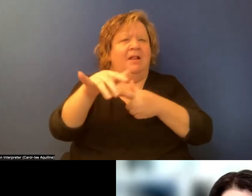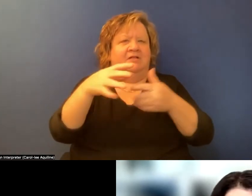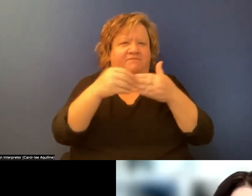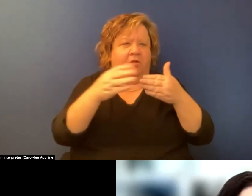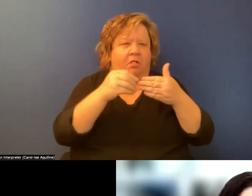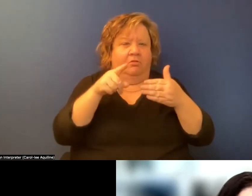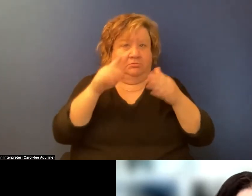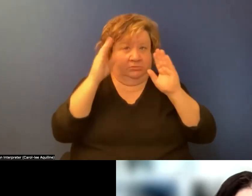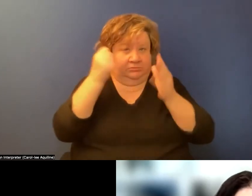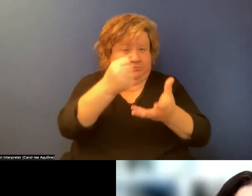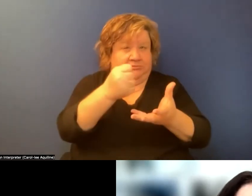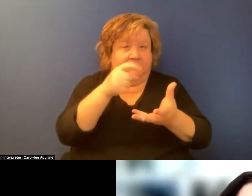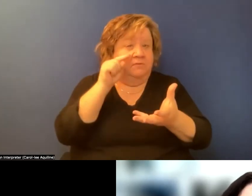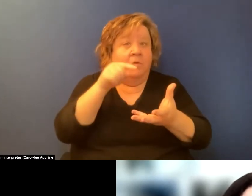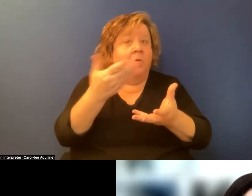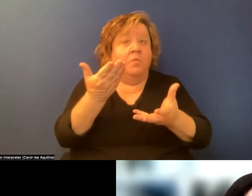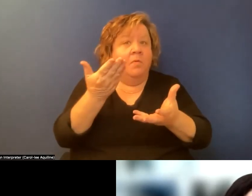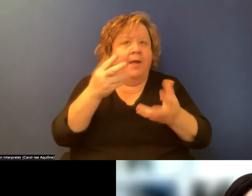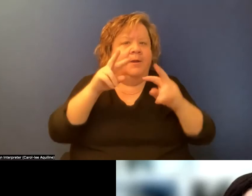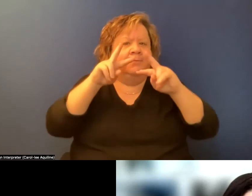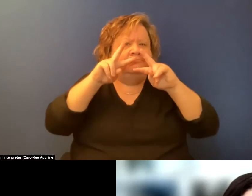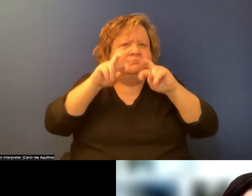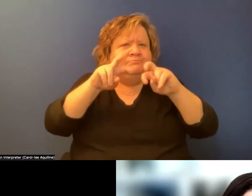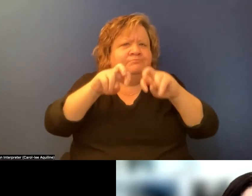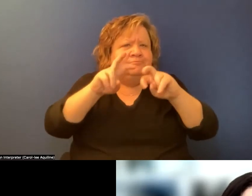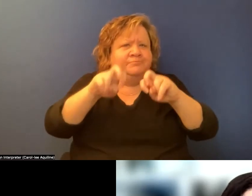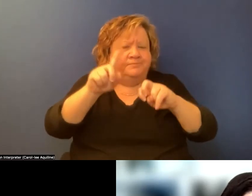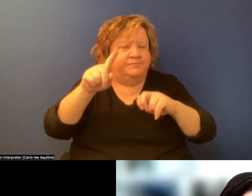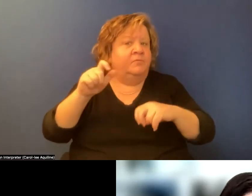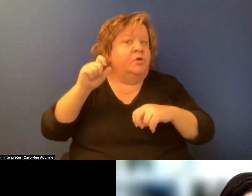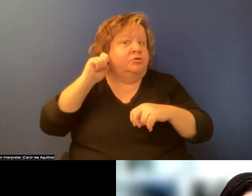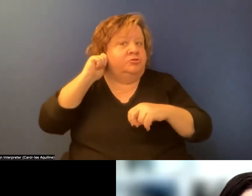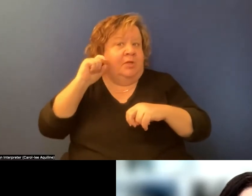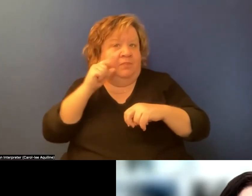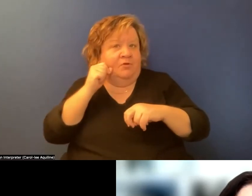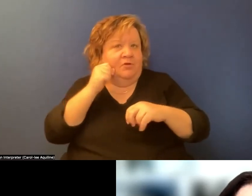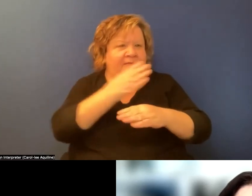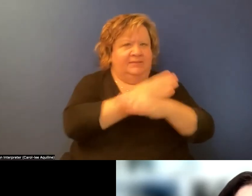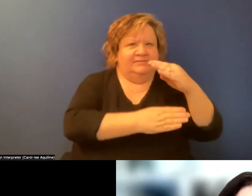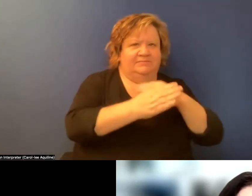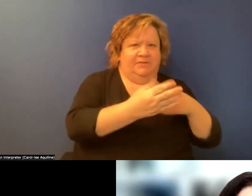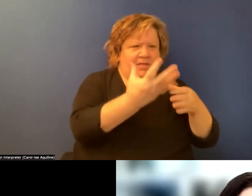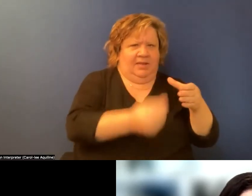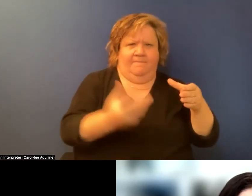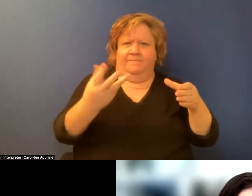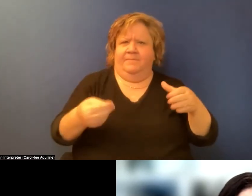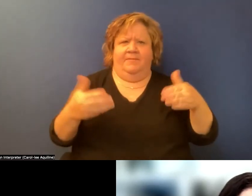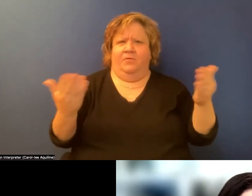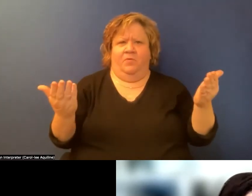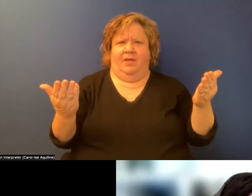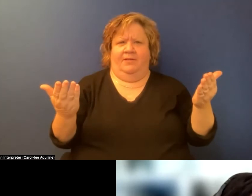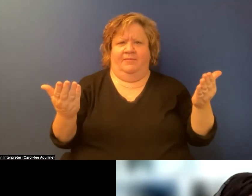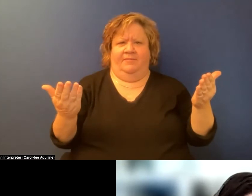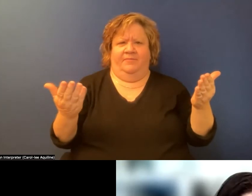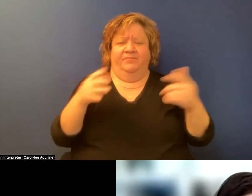equality and disabilities inclusion within disaster risk management plans. and it will be targeted towards sectors